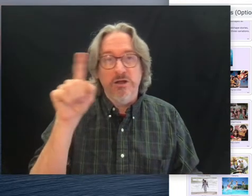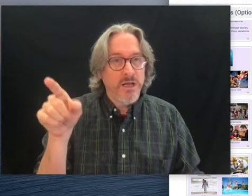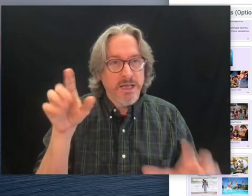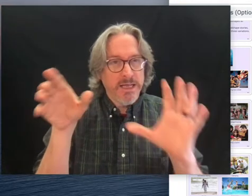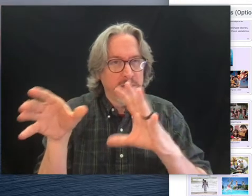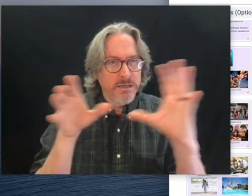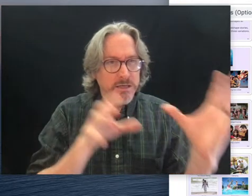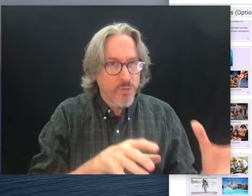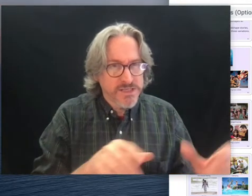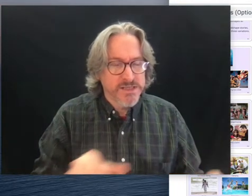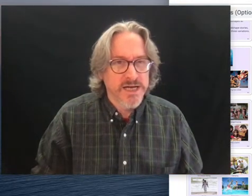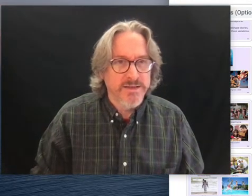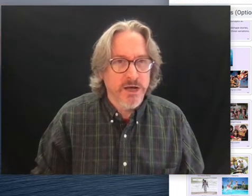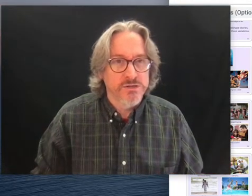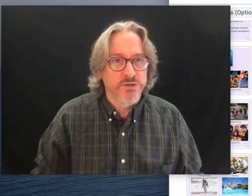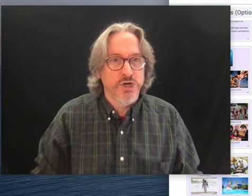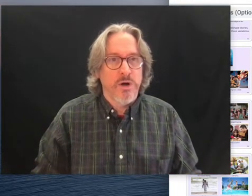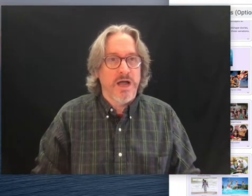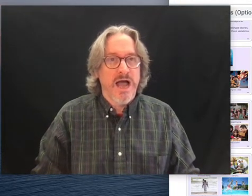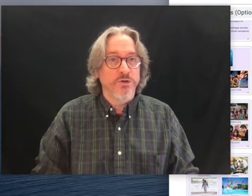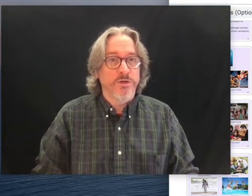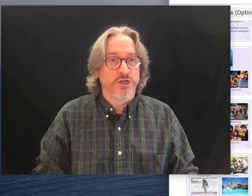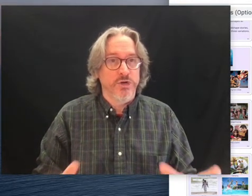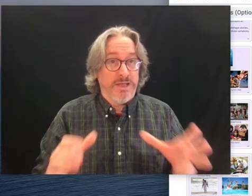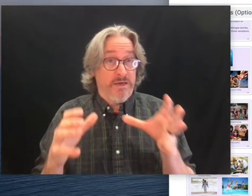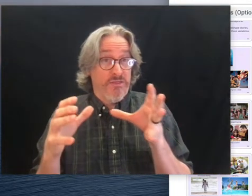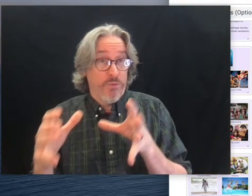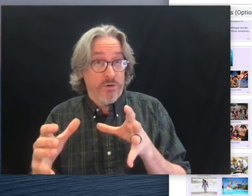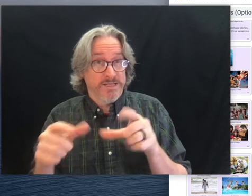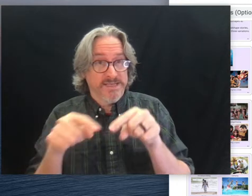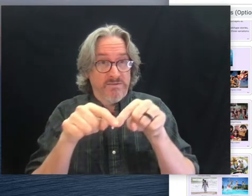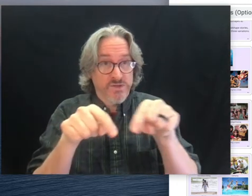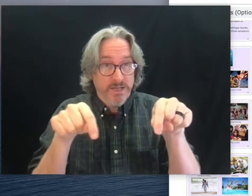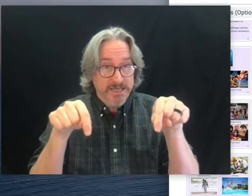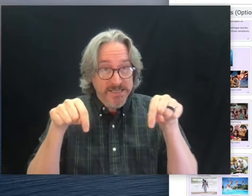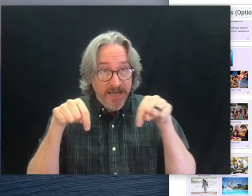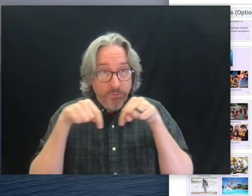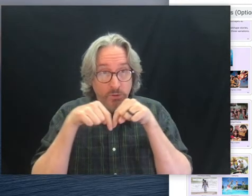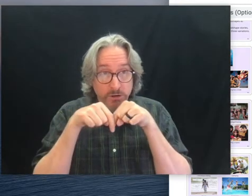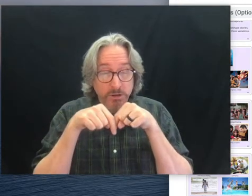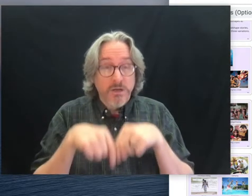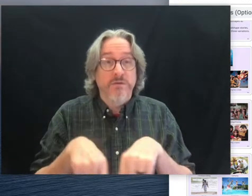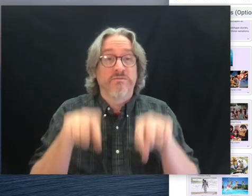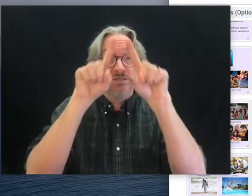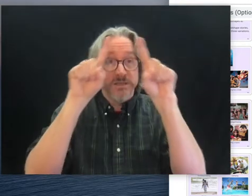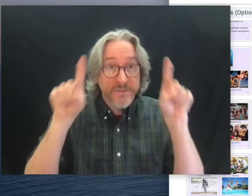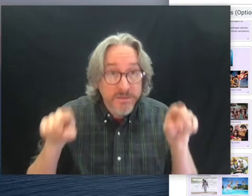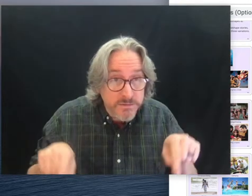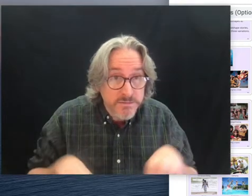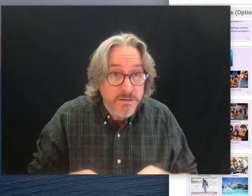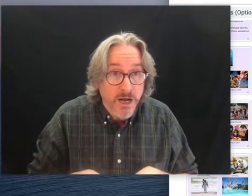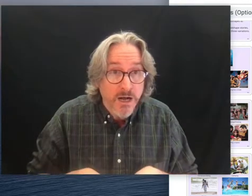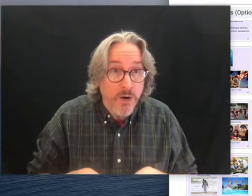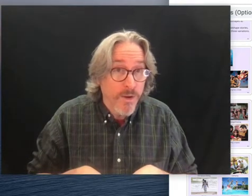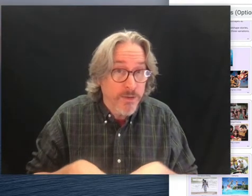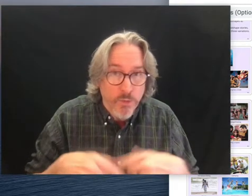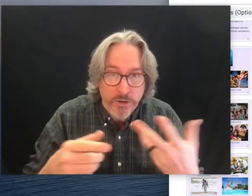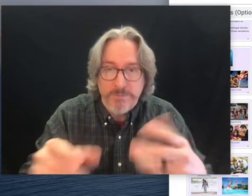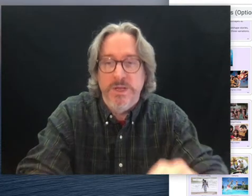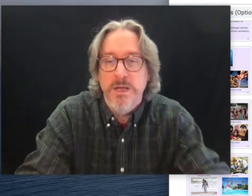And in the what's the sign, they also show how you can show like the board itself. So like a skateboard versus